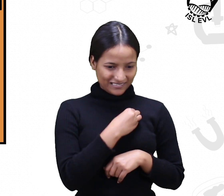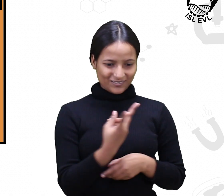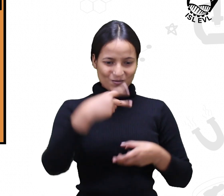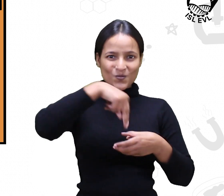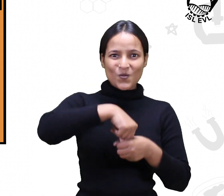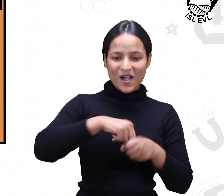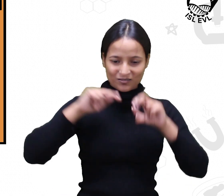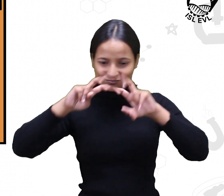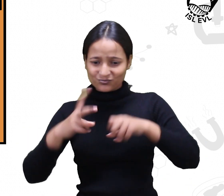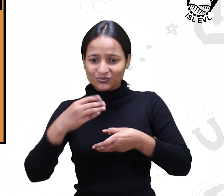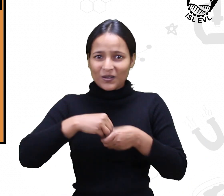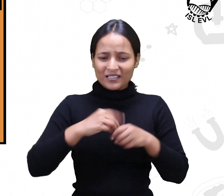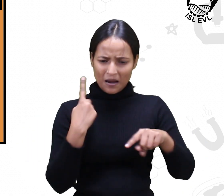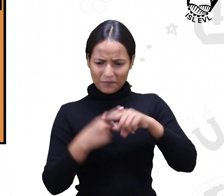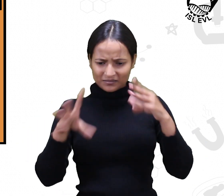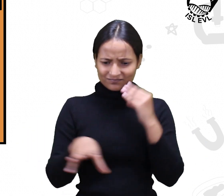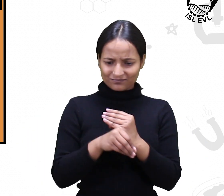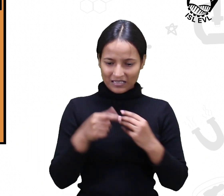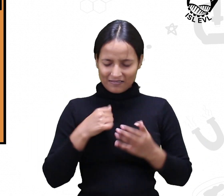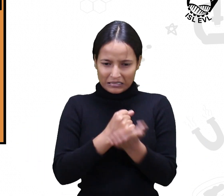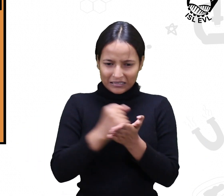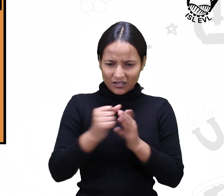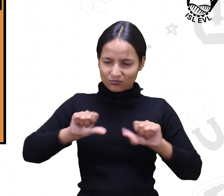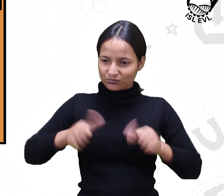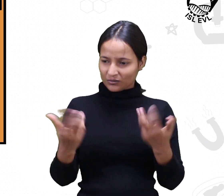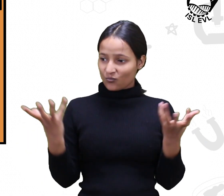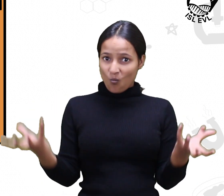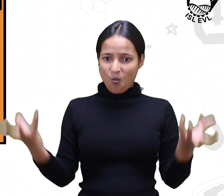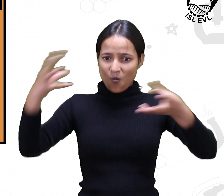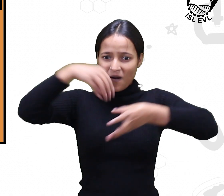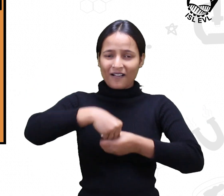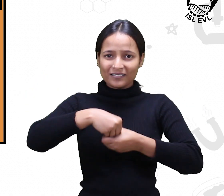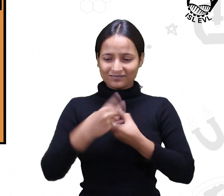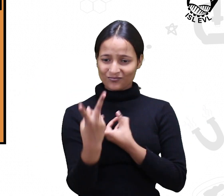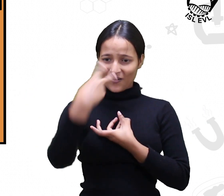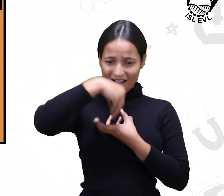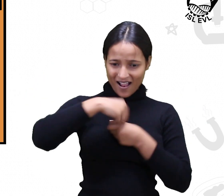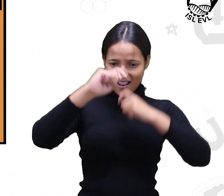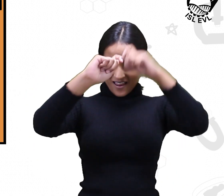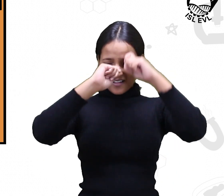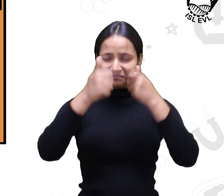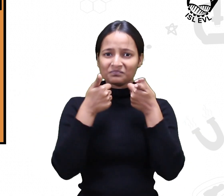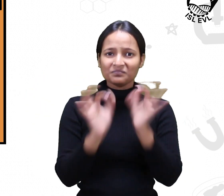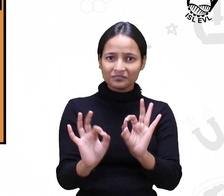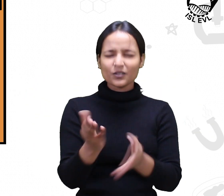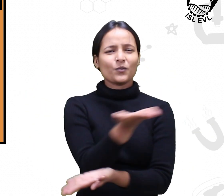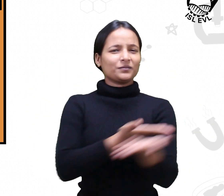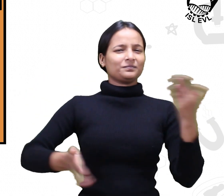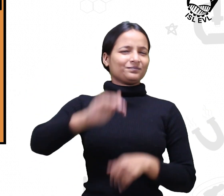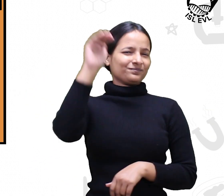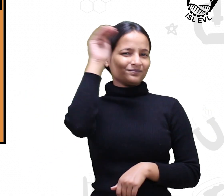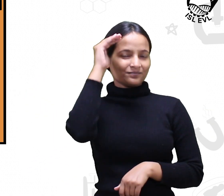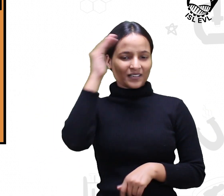perks of being a physician scientist, as she can combine the best practices of the two worlds. But listeners,